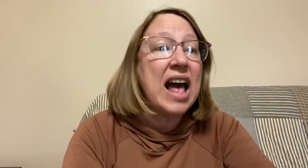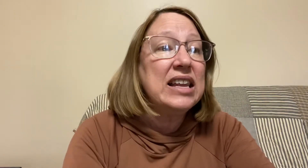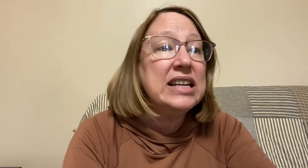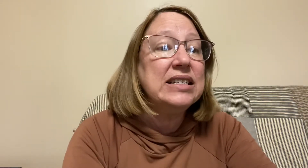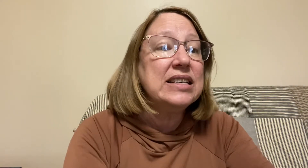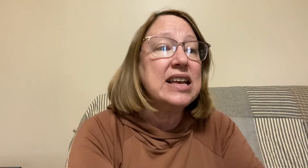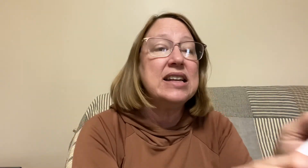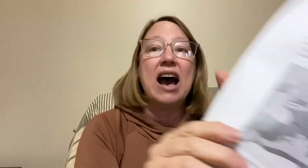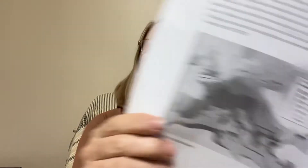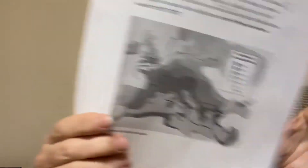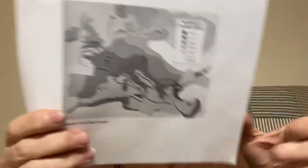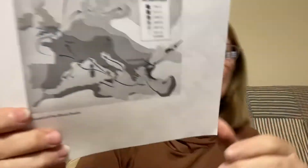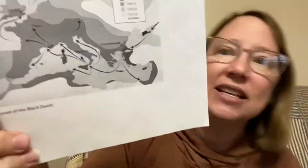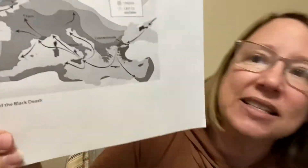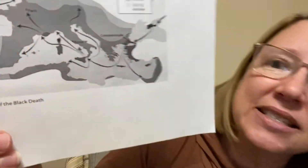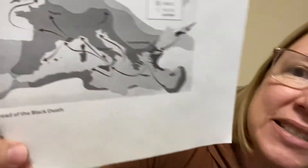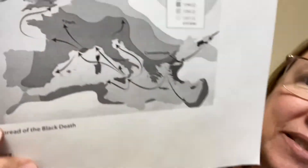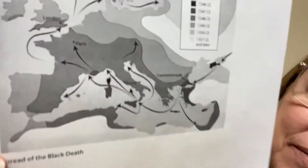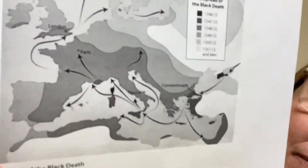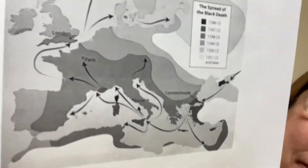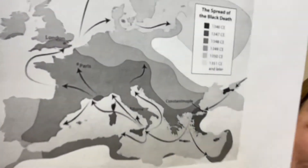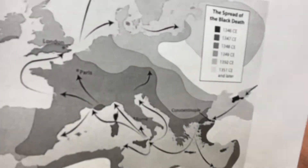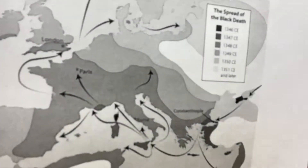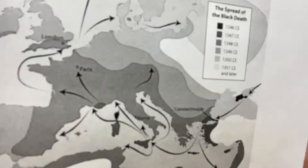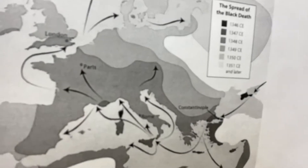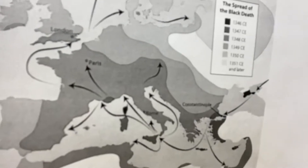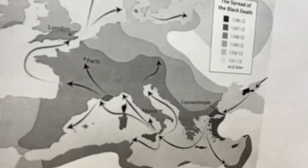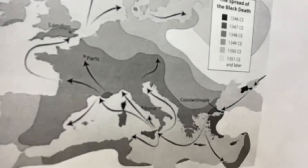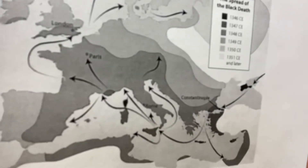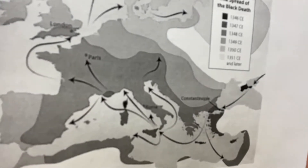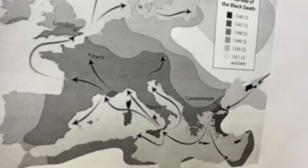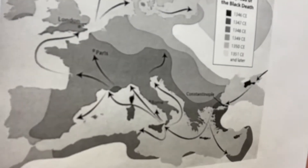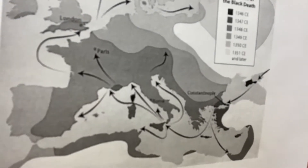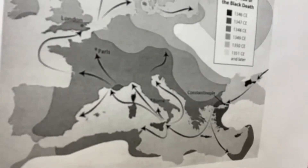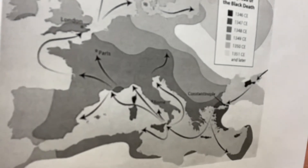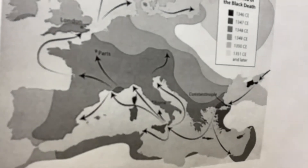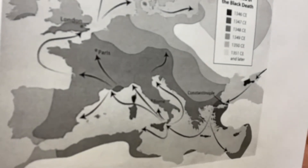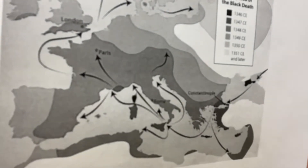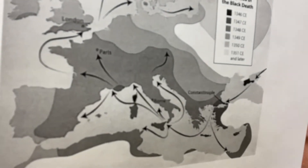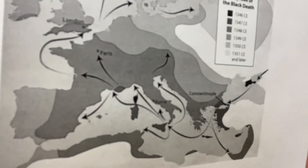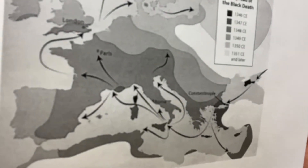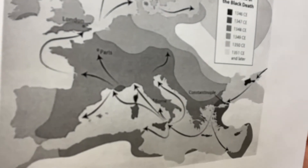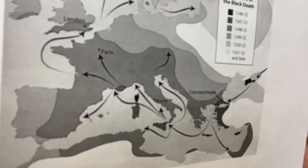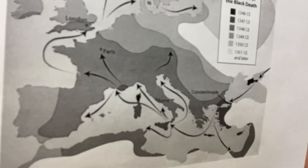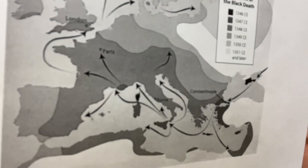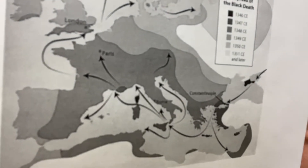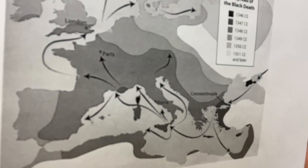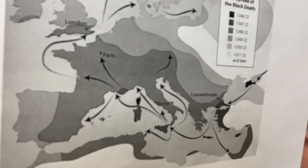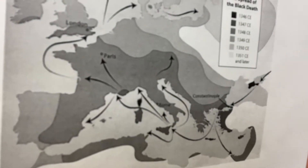1348. This terrible disease created a sense of